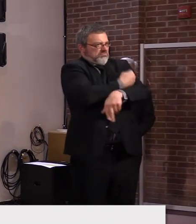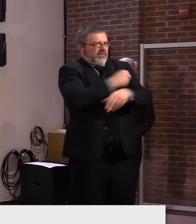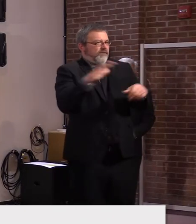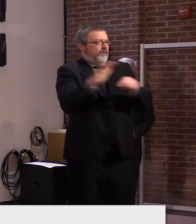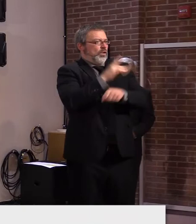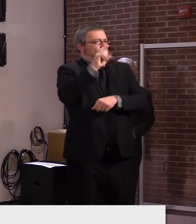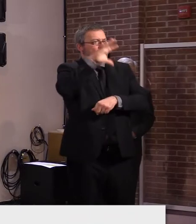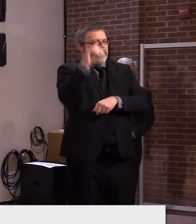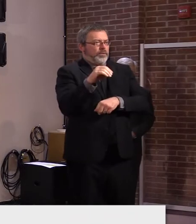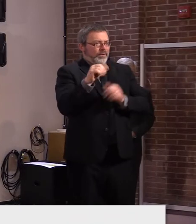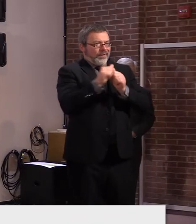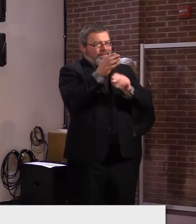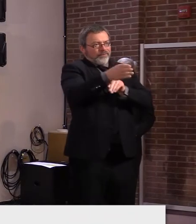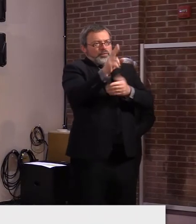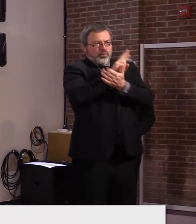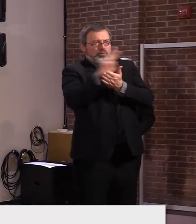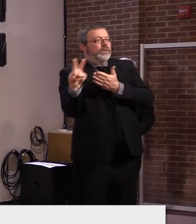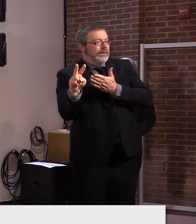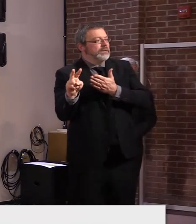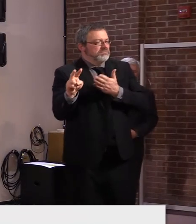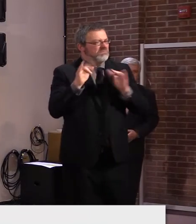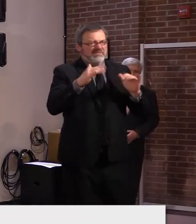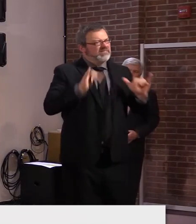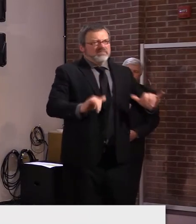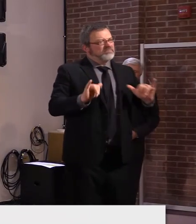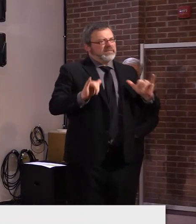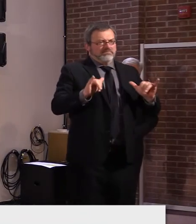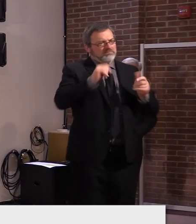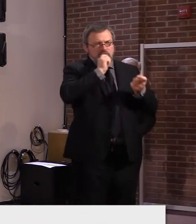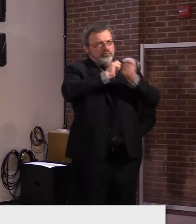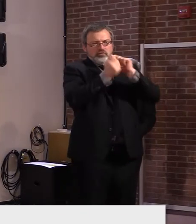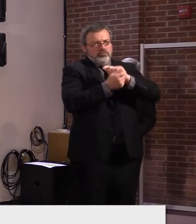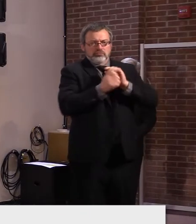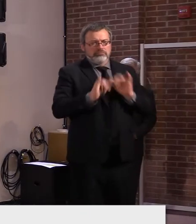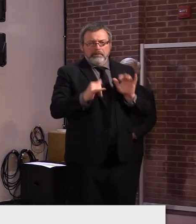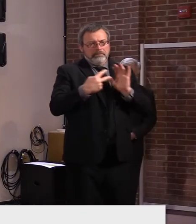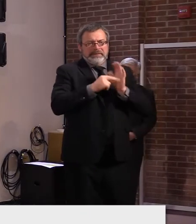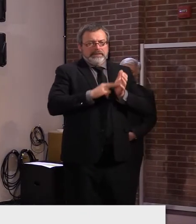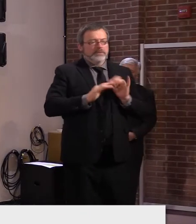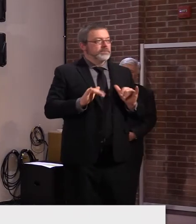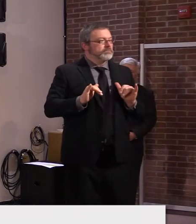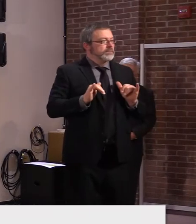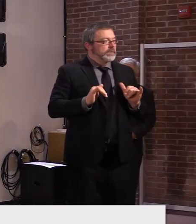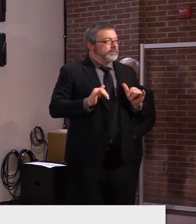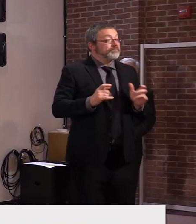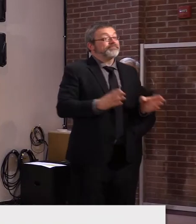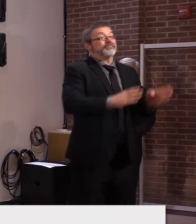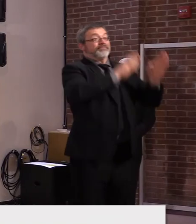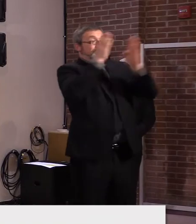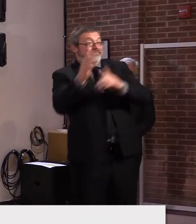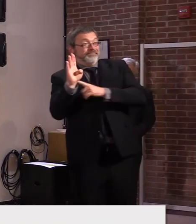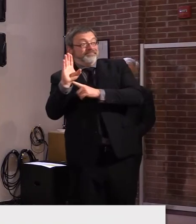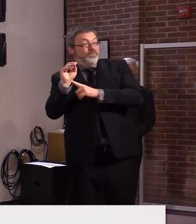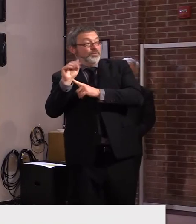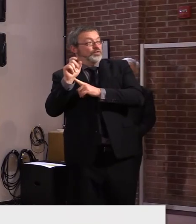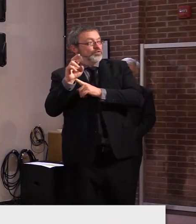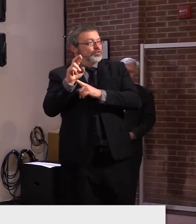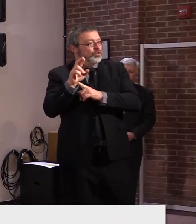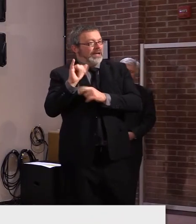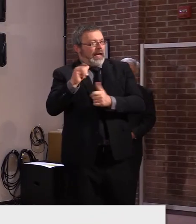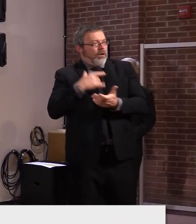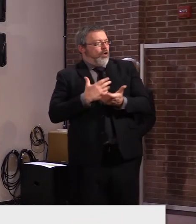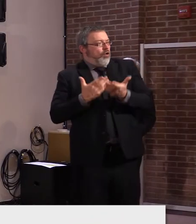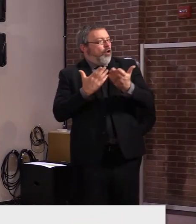longer fully vaccinated if you've had two doses of Pfizer. But the boosters, when they are recommended, as they are for